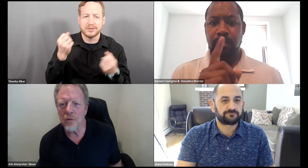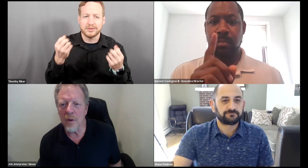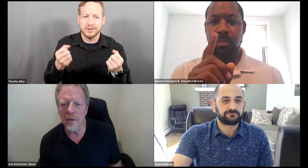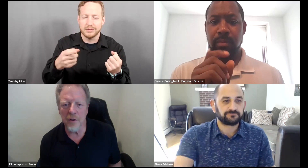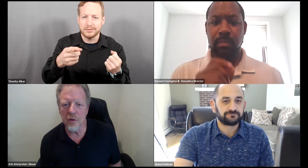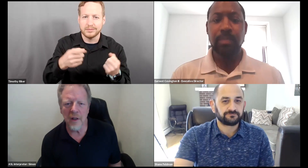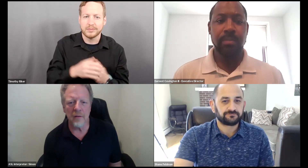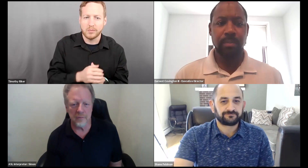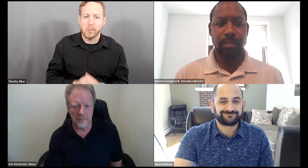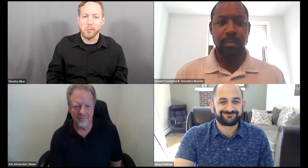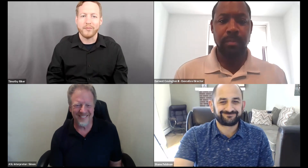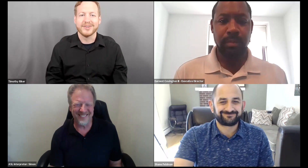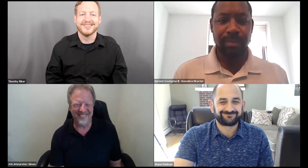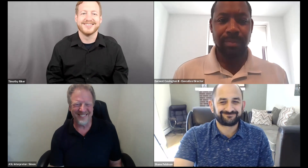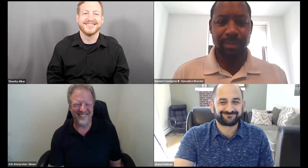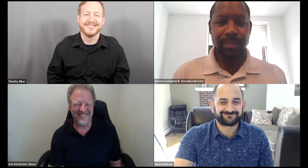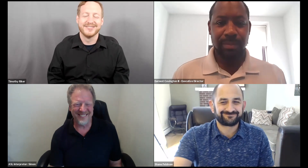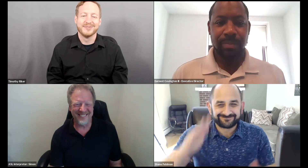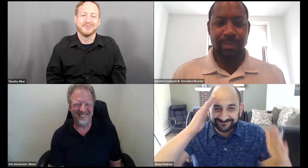I just wanted to make sure that,